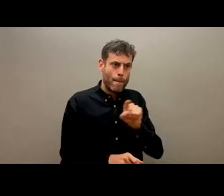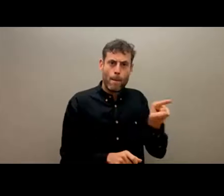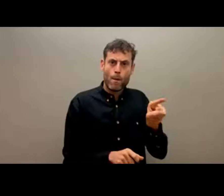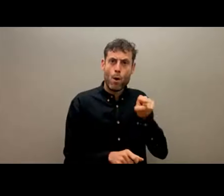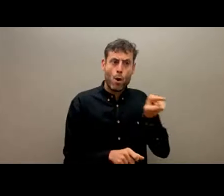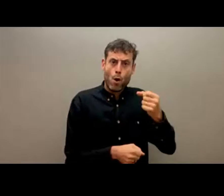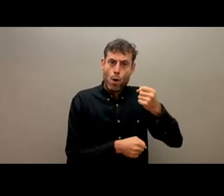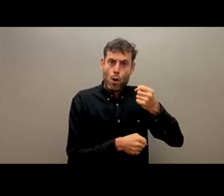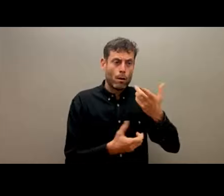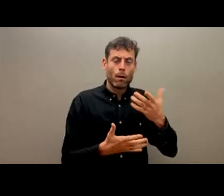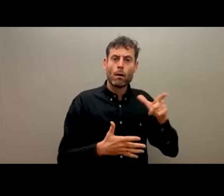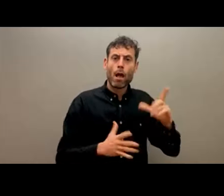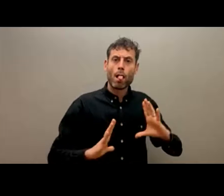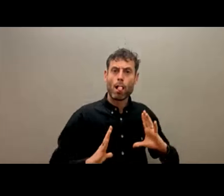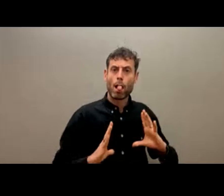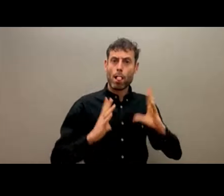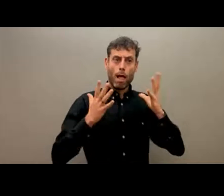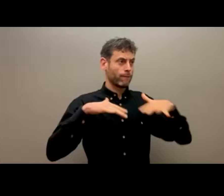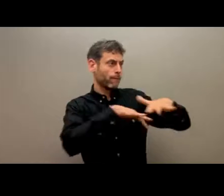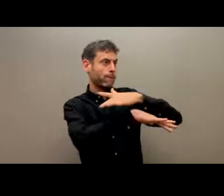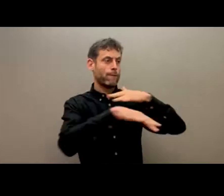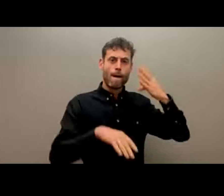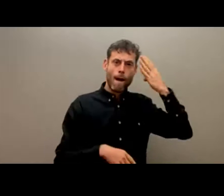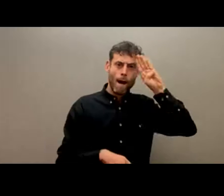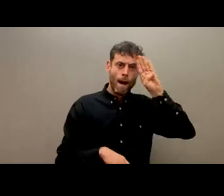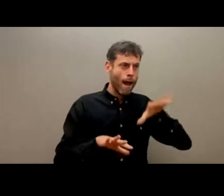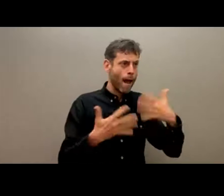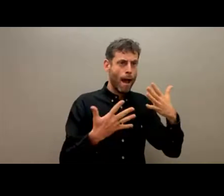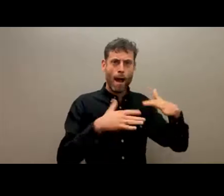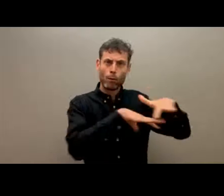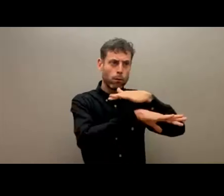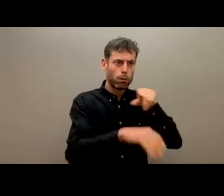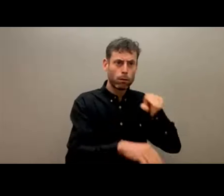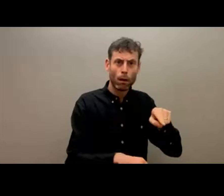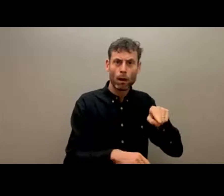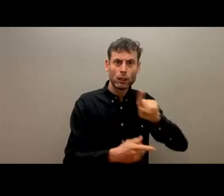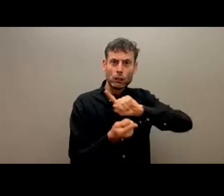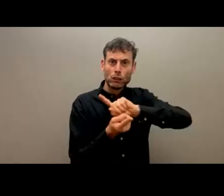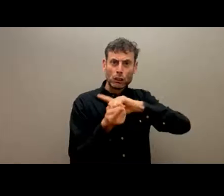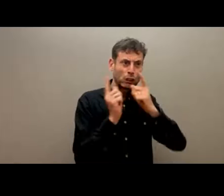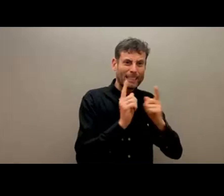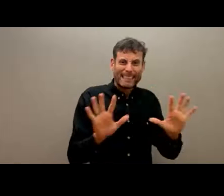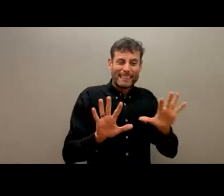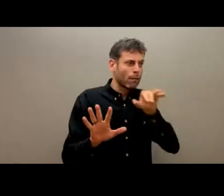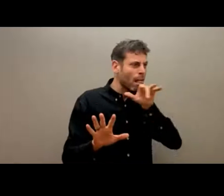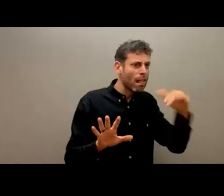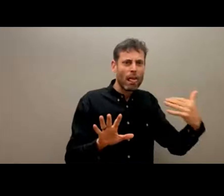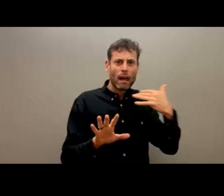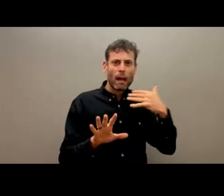also the communities within which they would be going to. And very quickly a decision was taken collectively